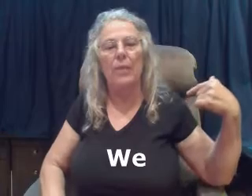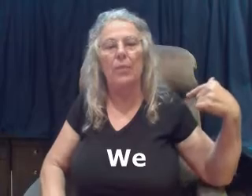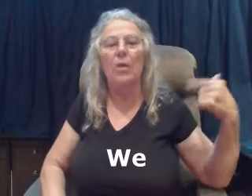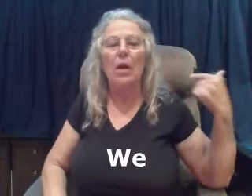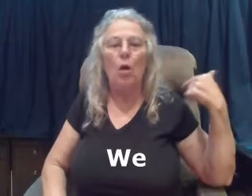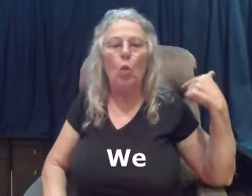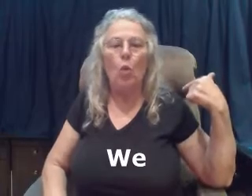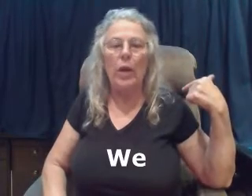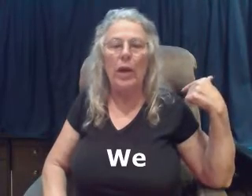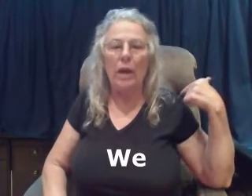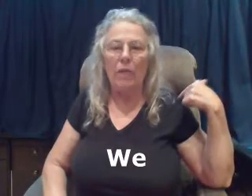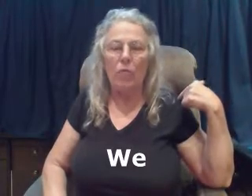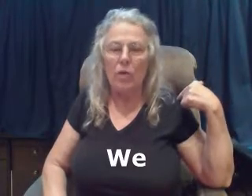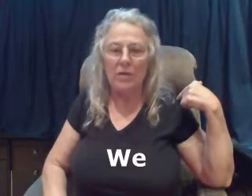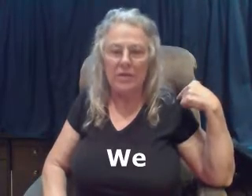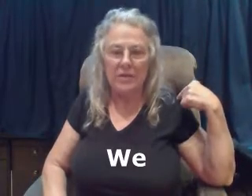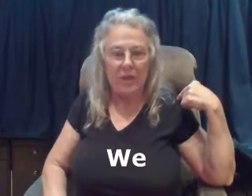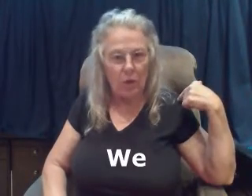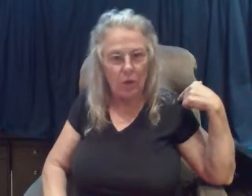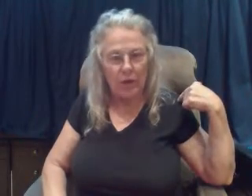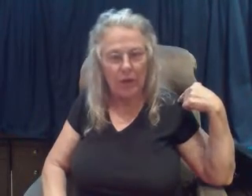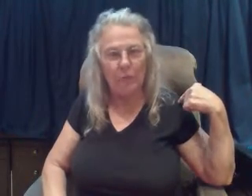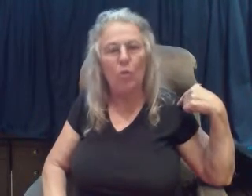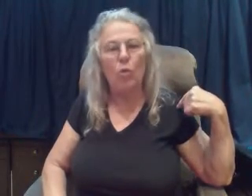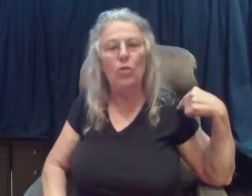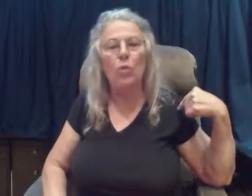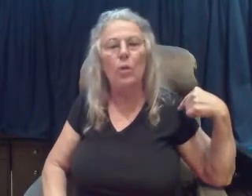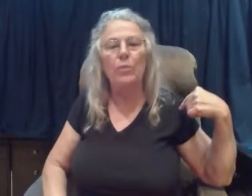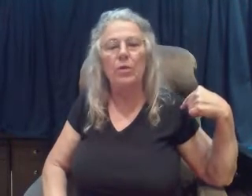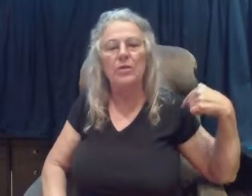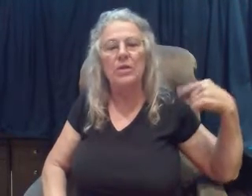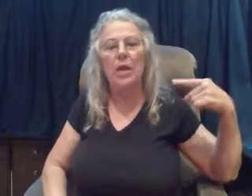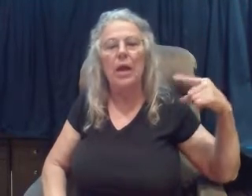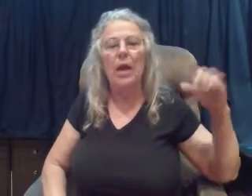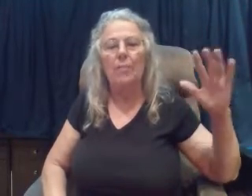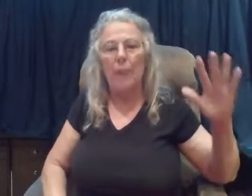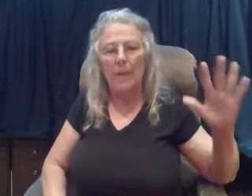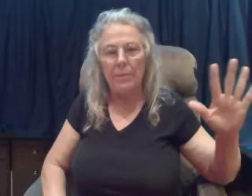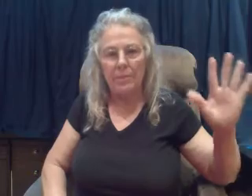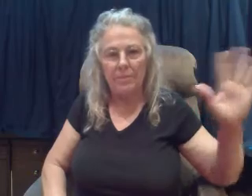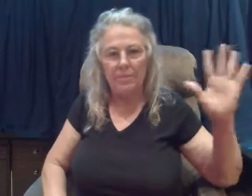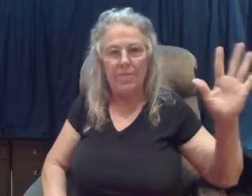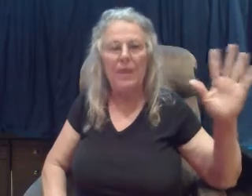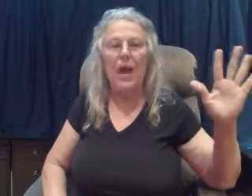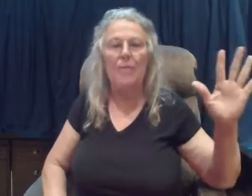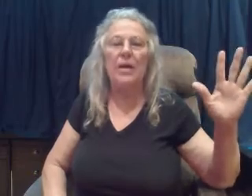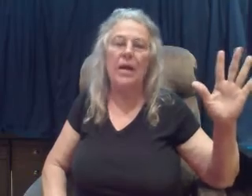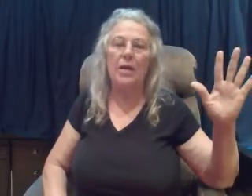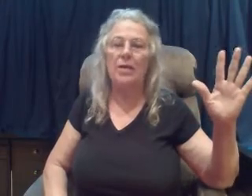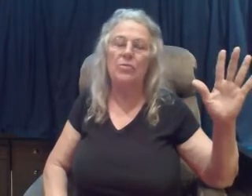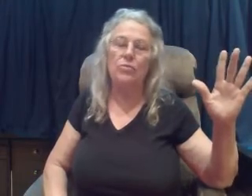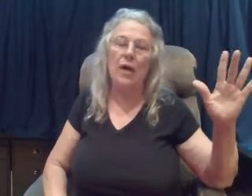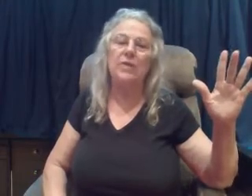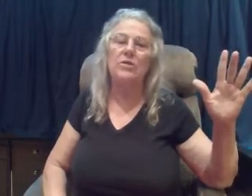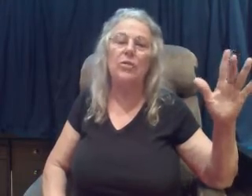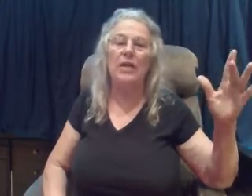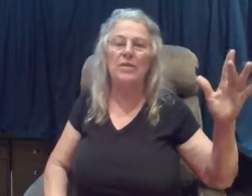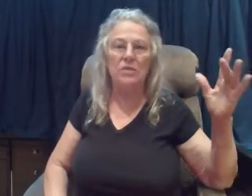people. We, of course, is included in more than one person. My dominant hand is right, so that's the